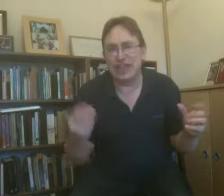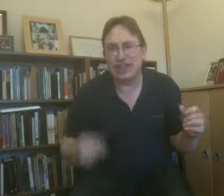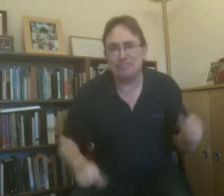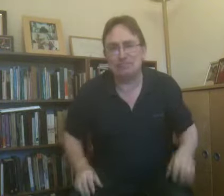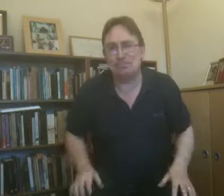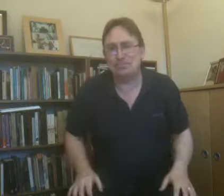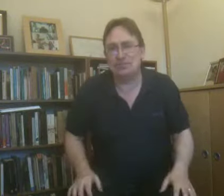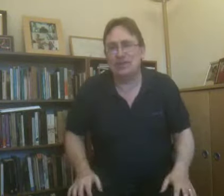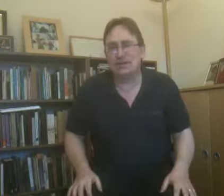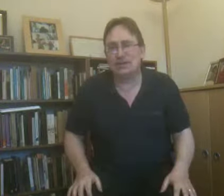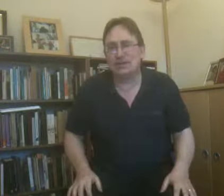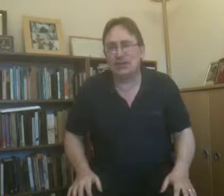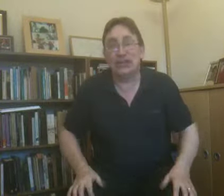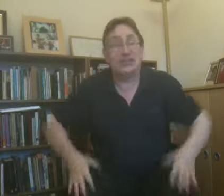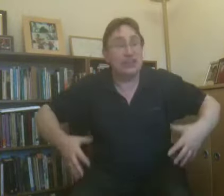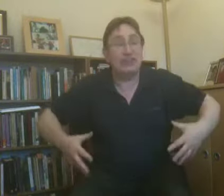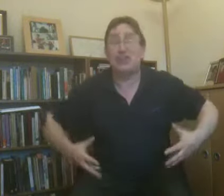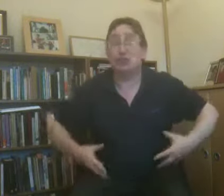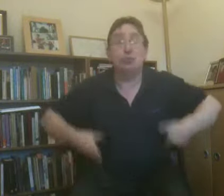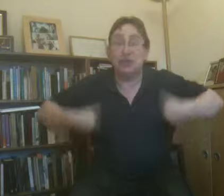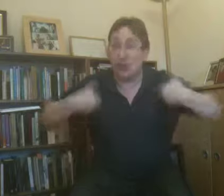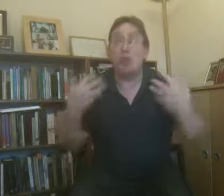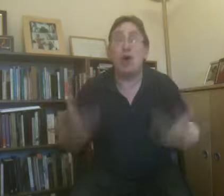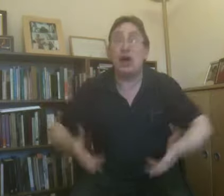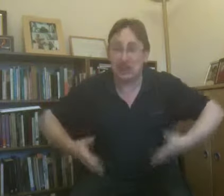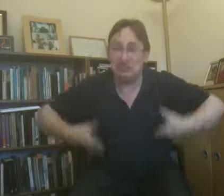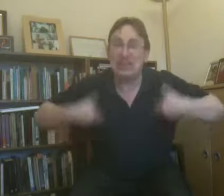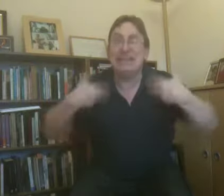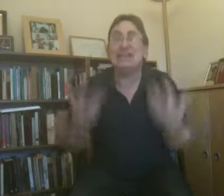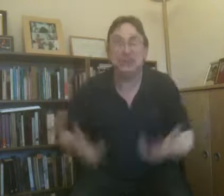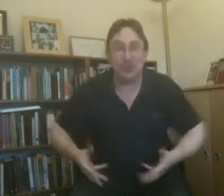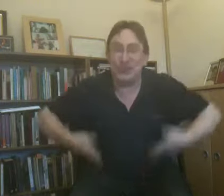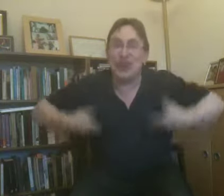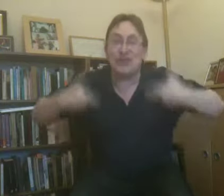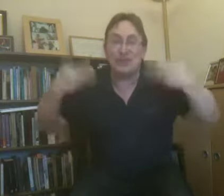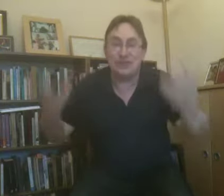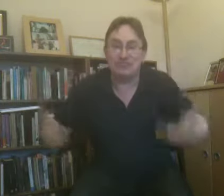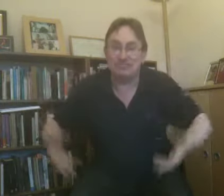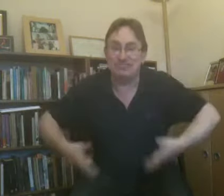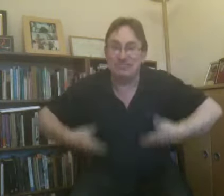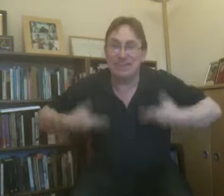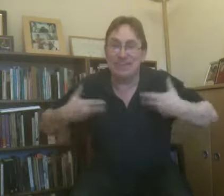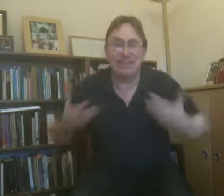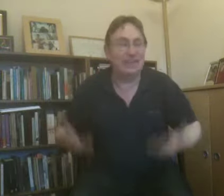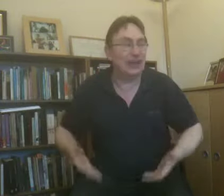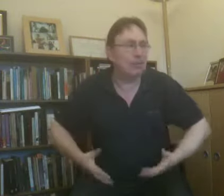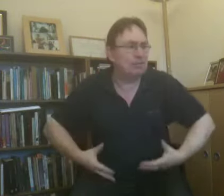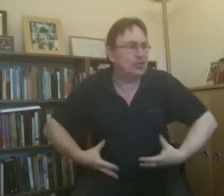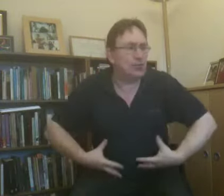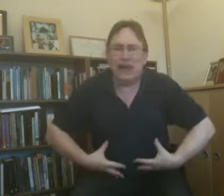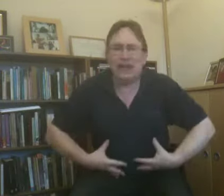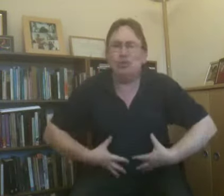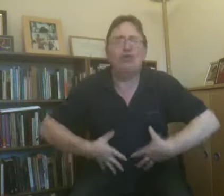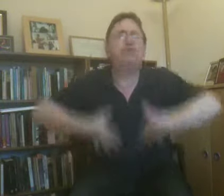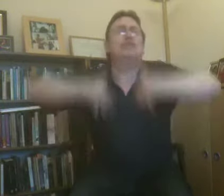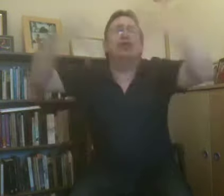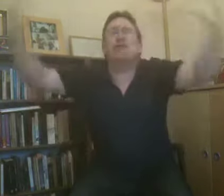again. Later he said, you'll become a well in yourself. Your belly will